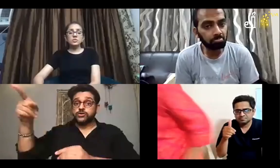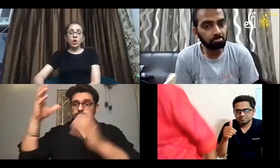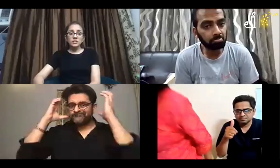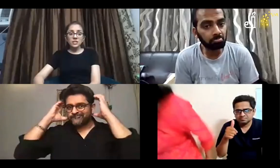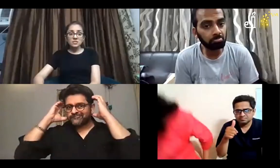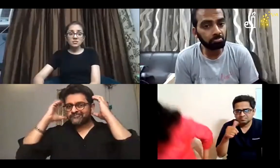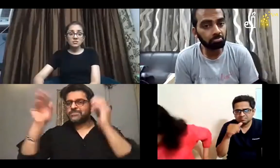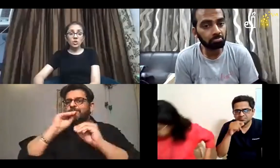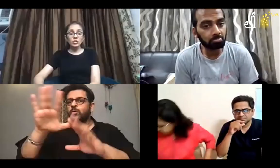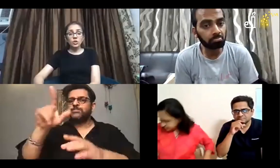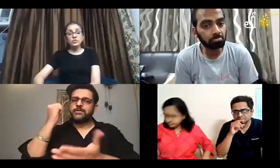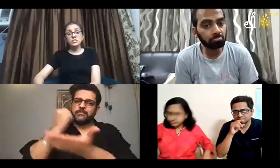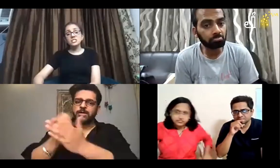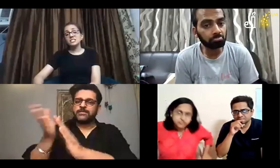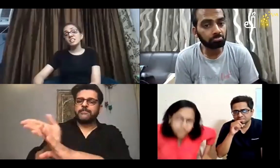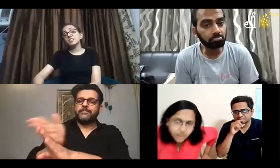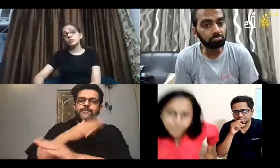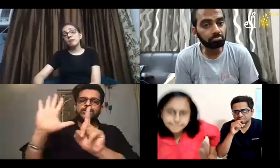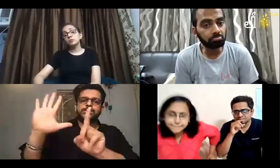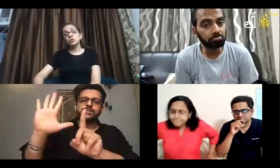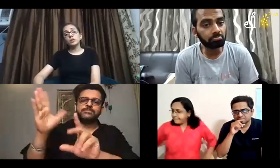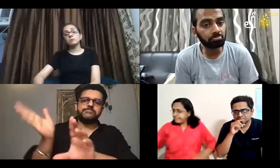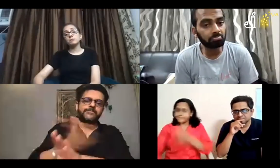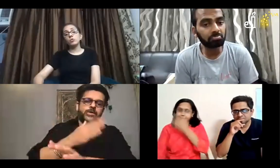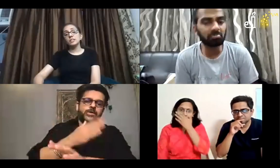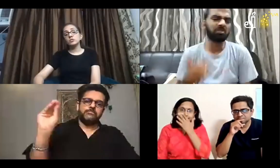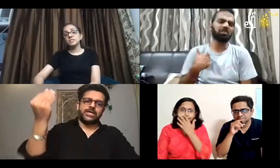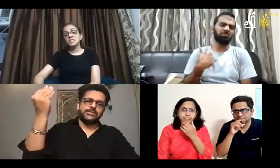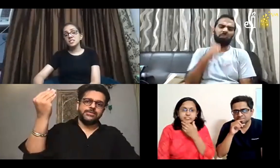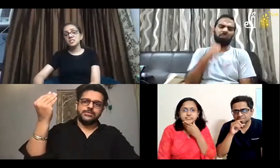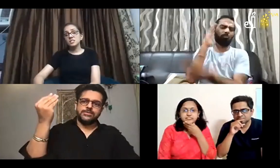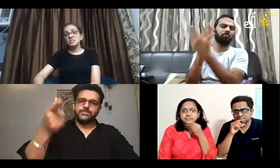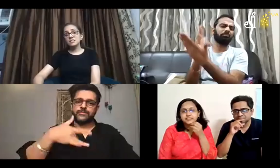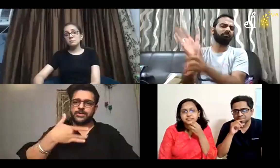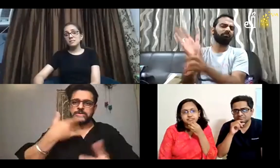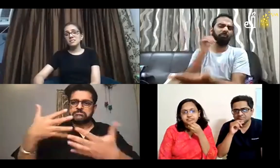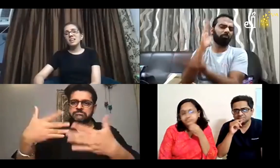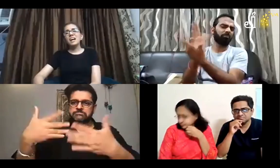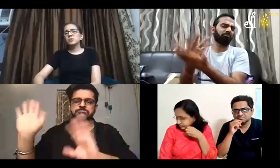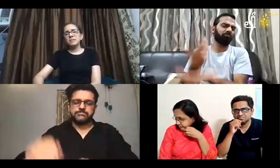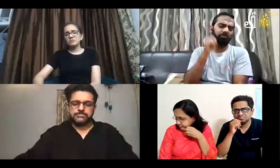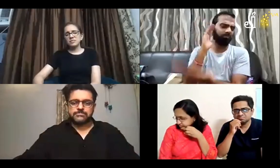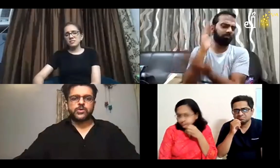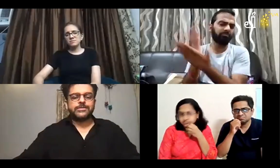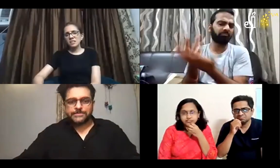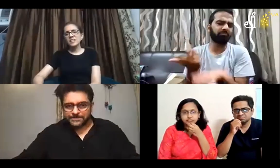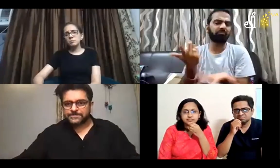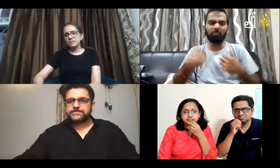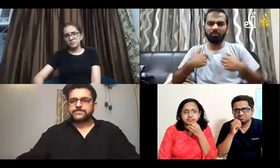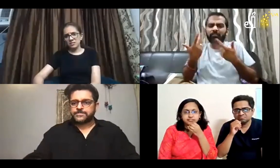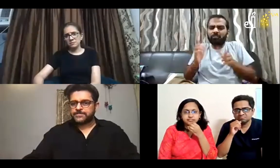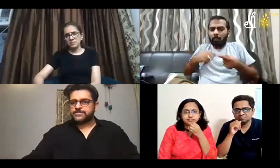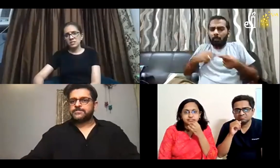But the doctors, the audiologists, they say that you have to do it before the age of 6. That's the best. I don't. I